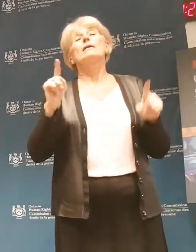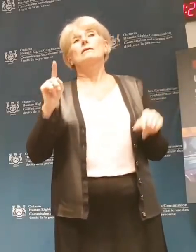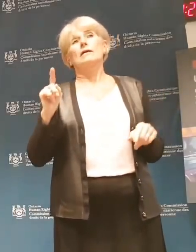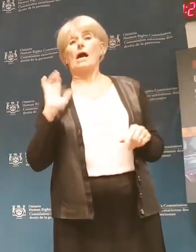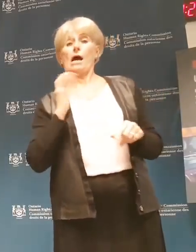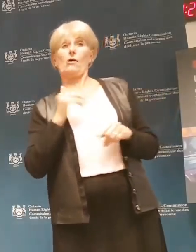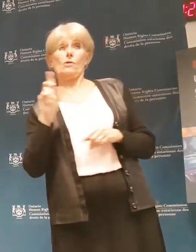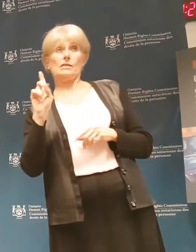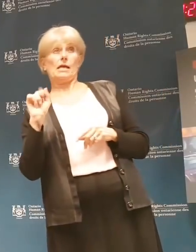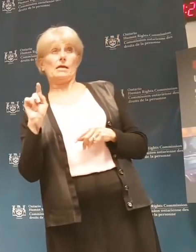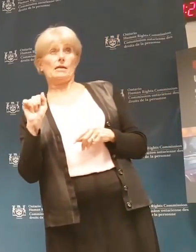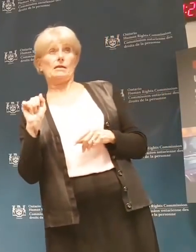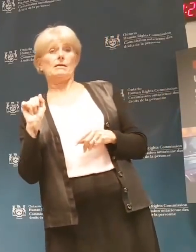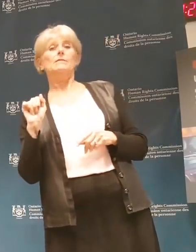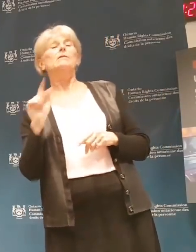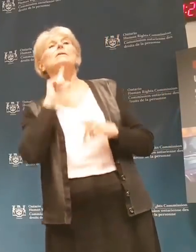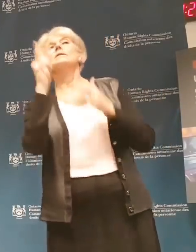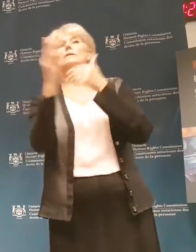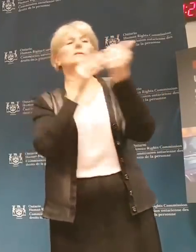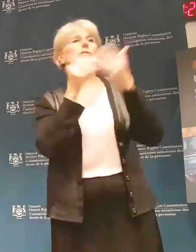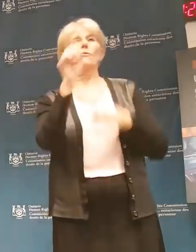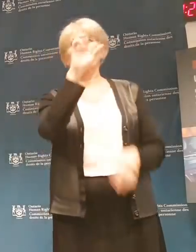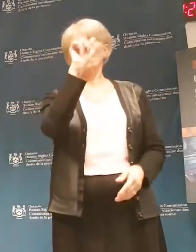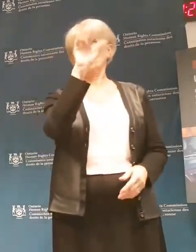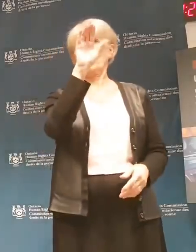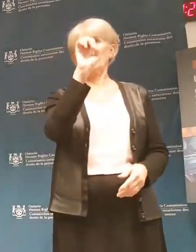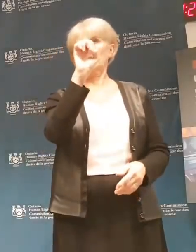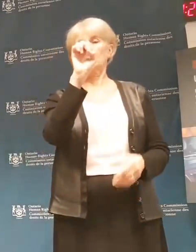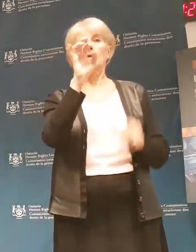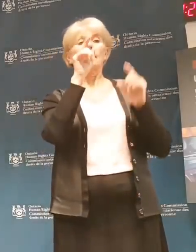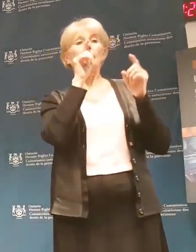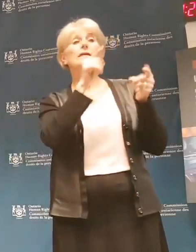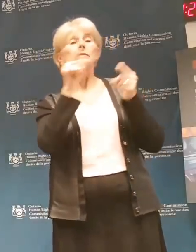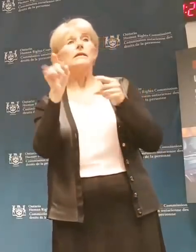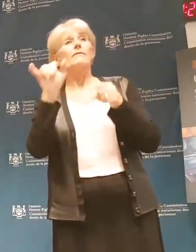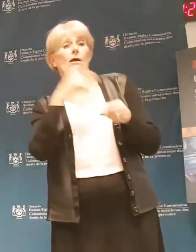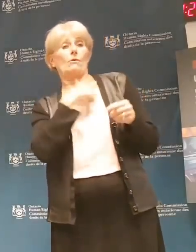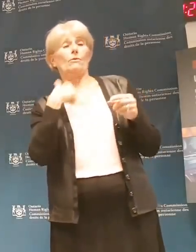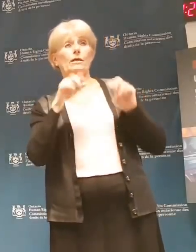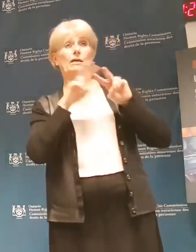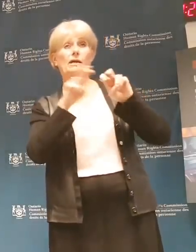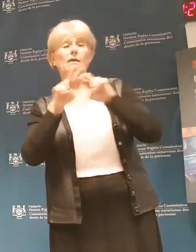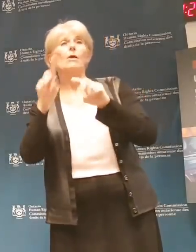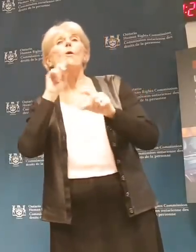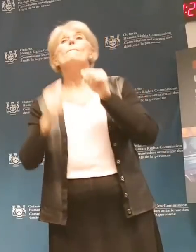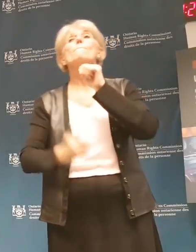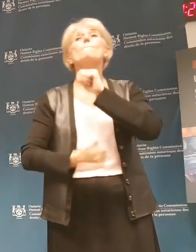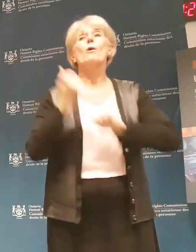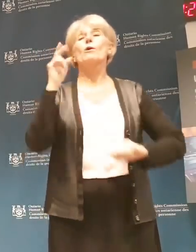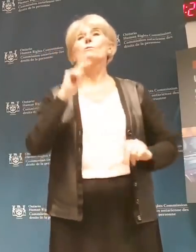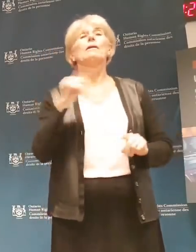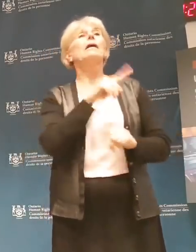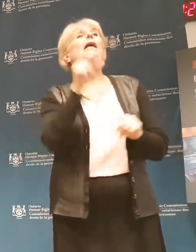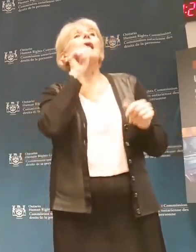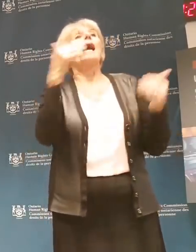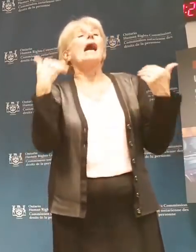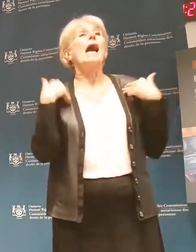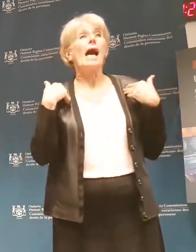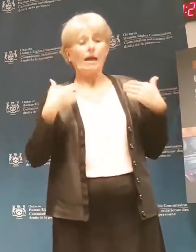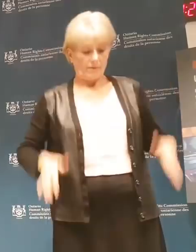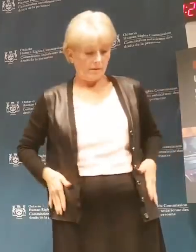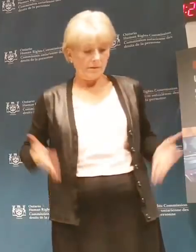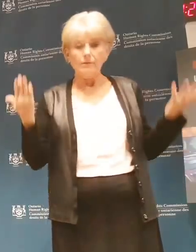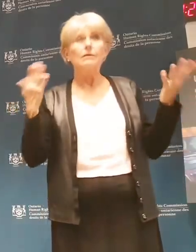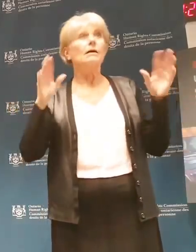that we have produced is that regardless of race, in the incidents that we analyzed, most people were unarmed at the time of